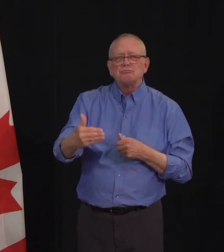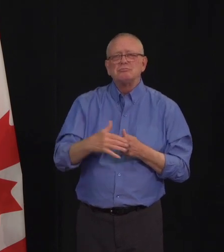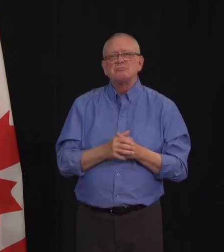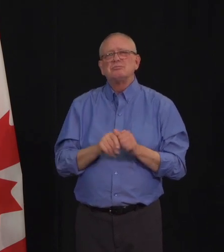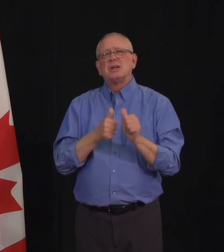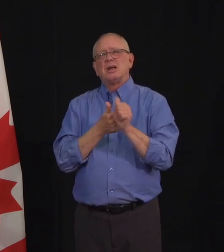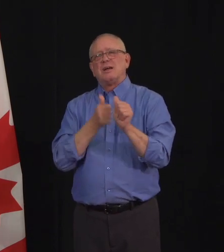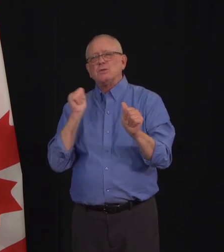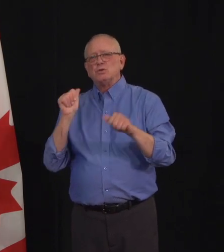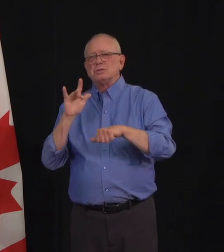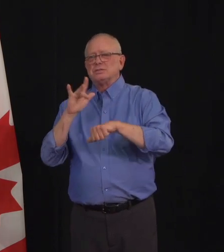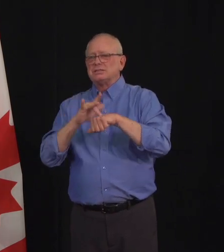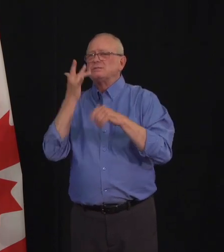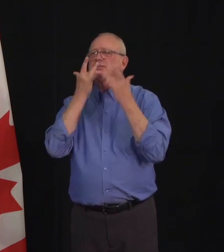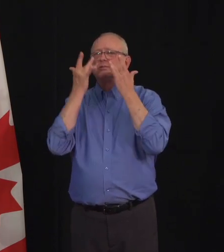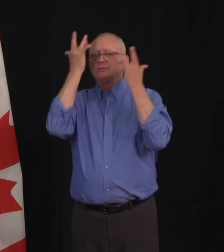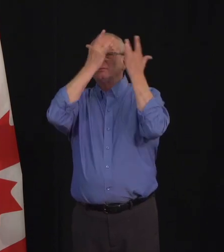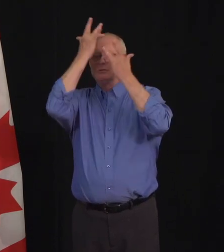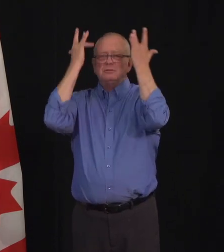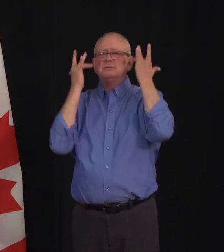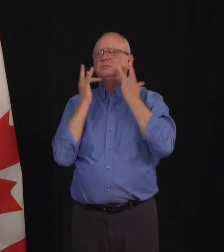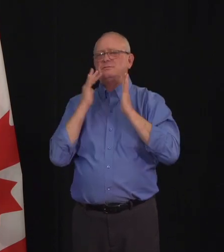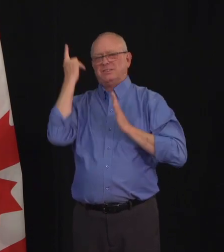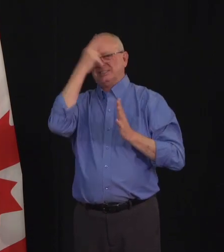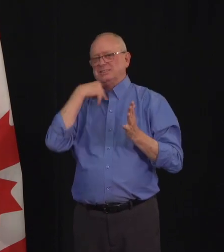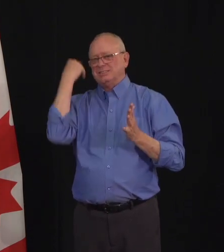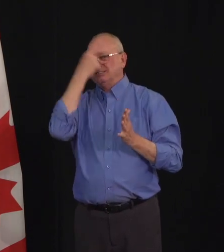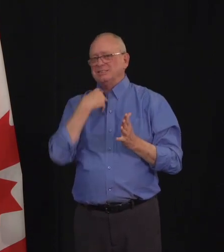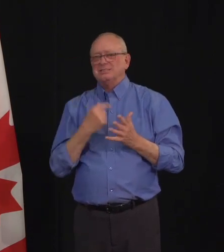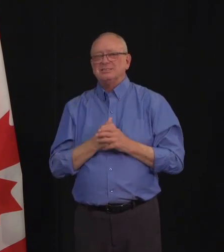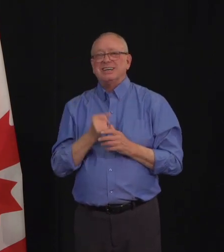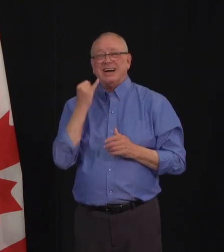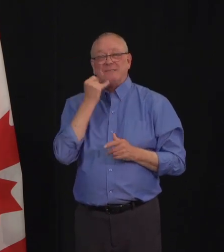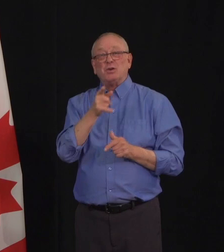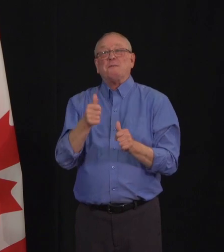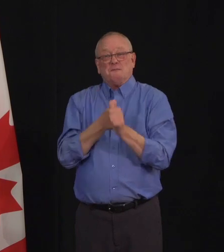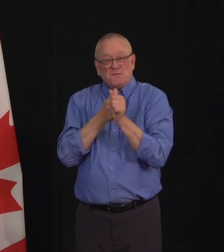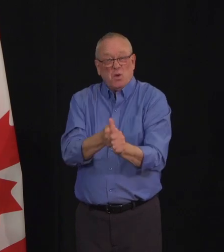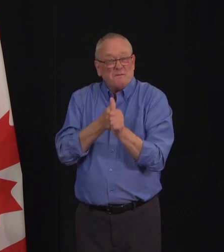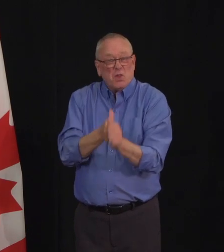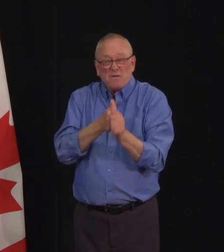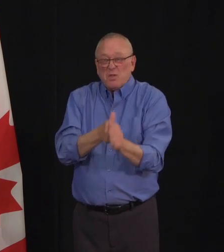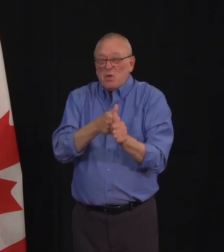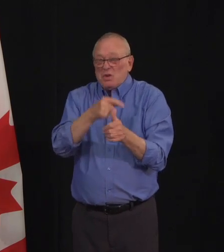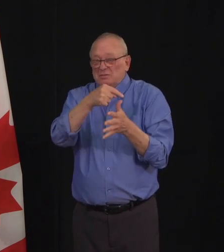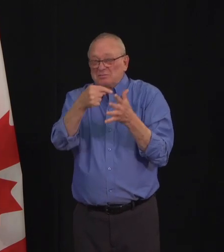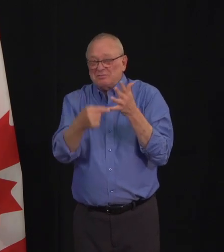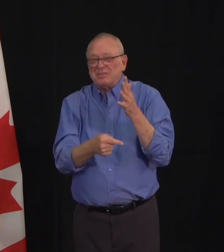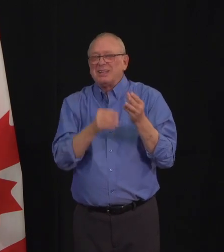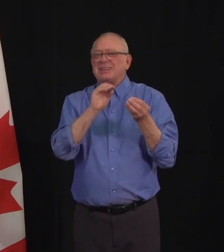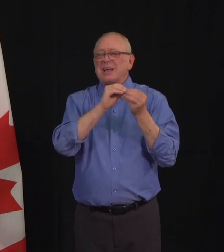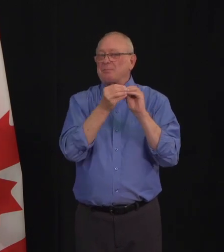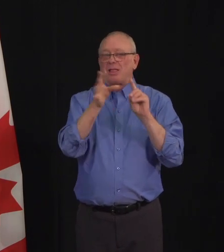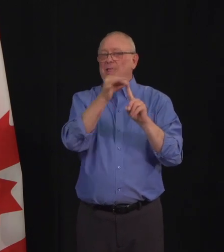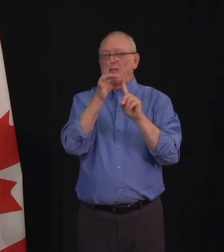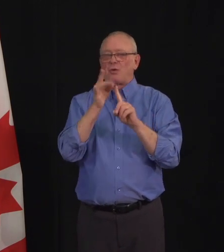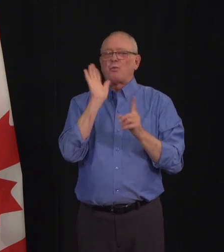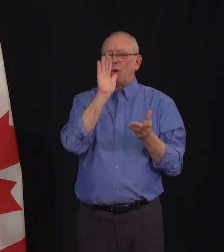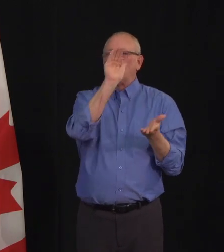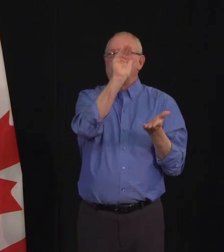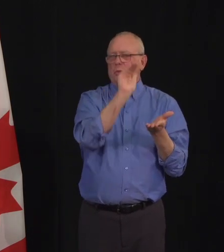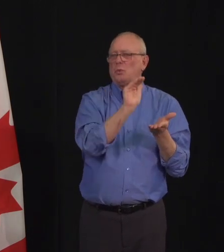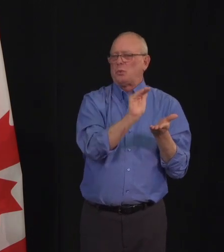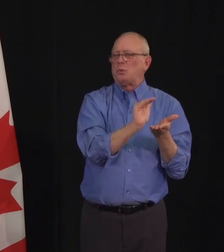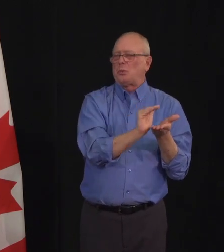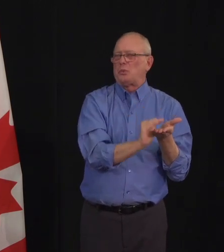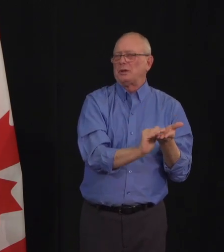then we are going to be able to keep the active cases low. And again, that's for individuals as well as organizations to support those measures